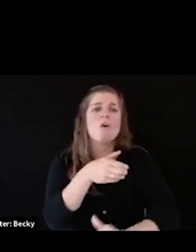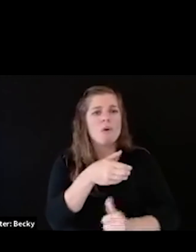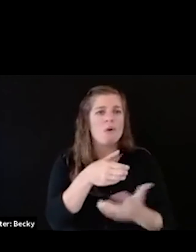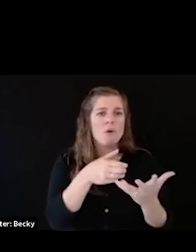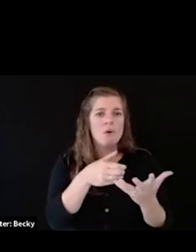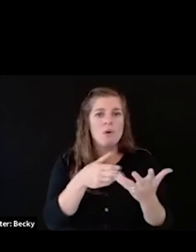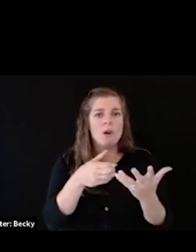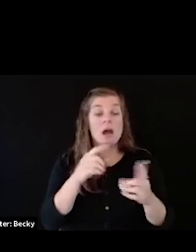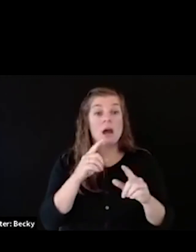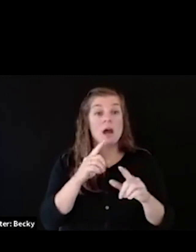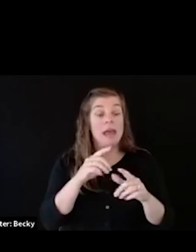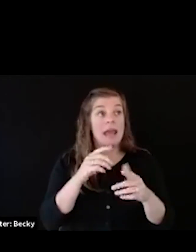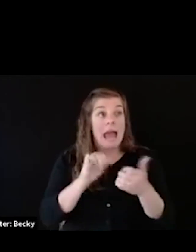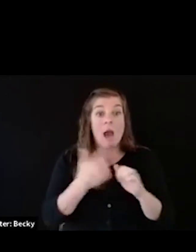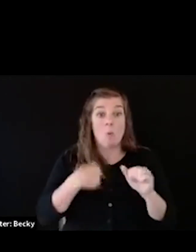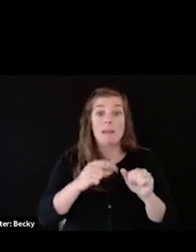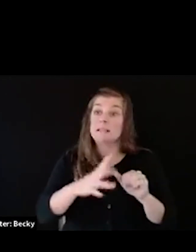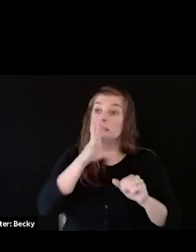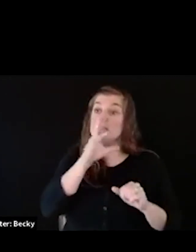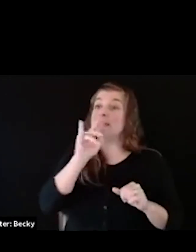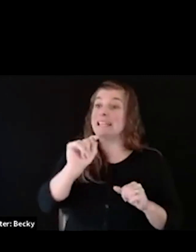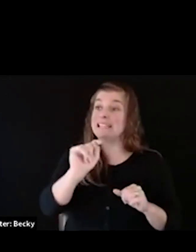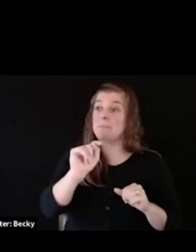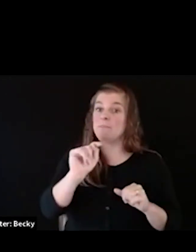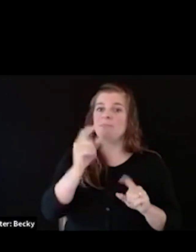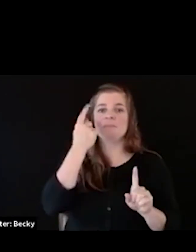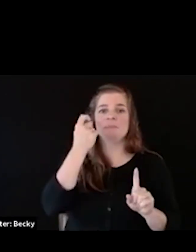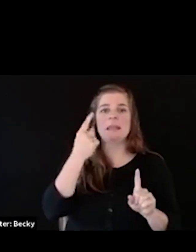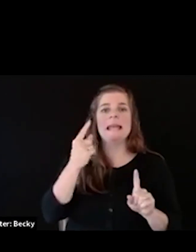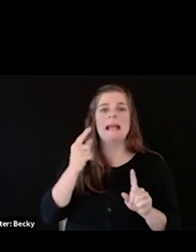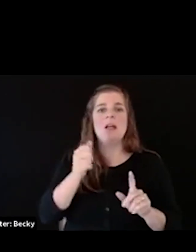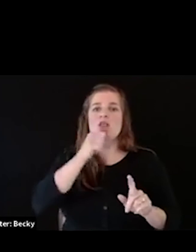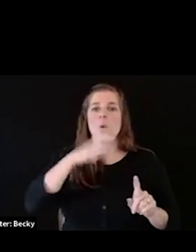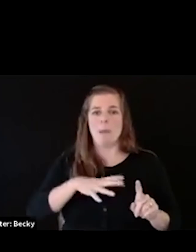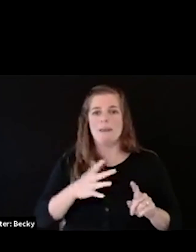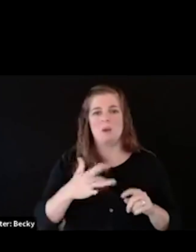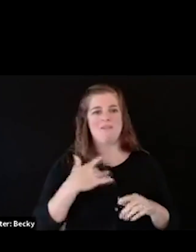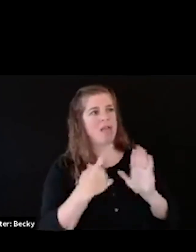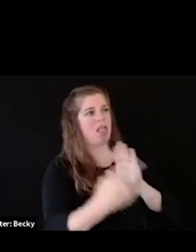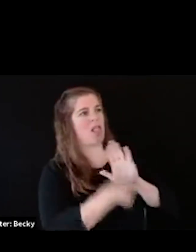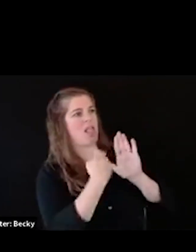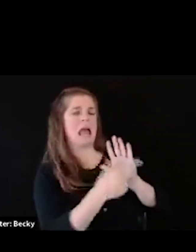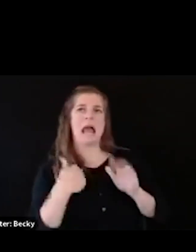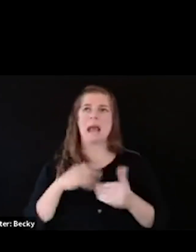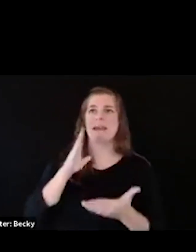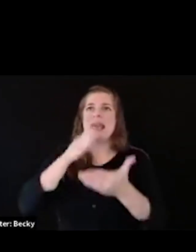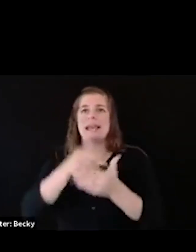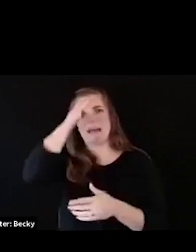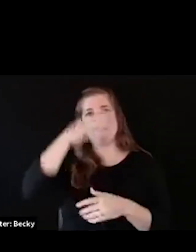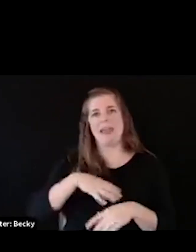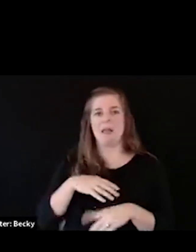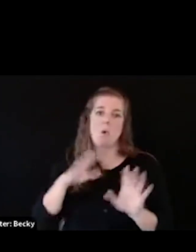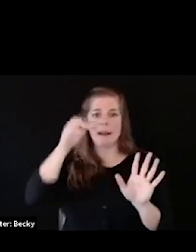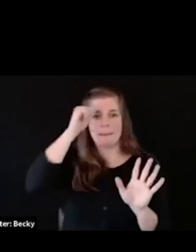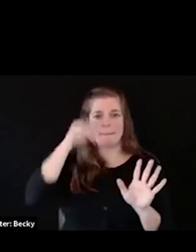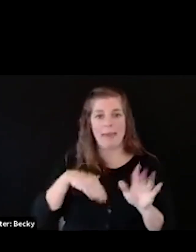effect of saying this stuff out loud is it takes some of the pressure off of the women who get criticized for being anti-male or male bashers, just for saying that we